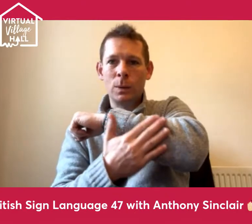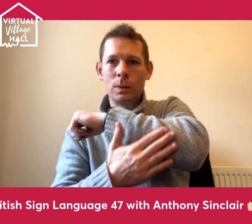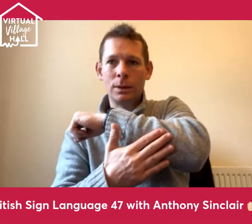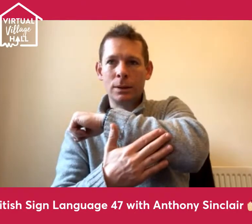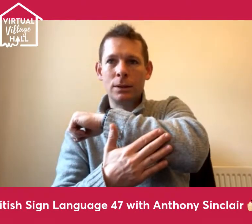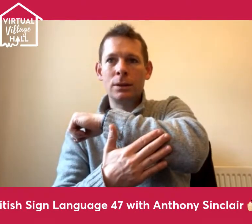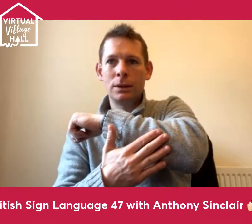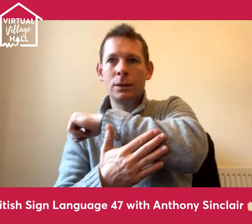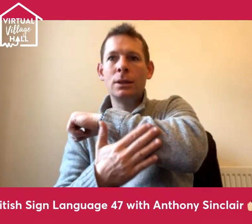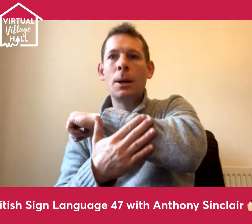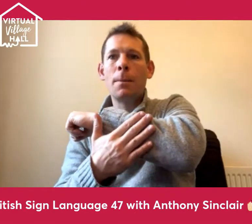brown,